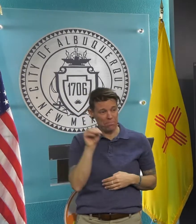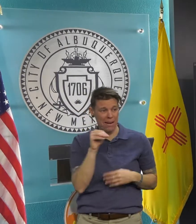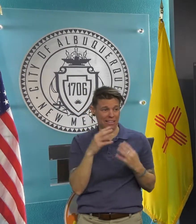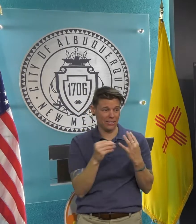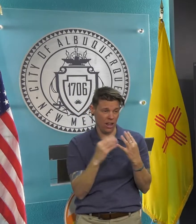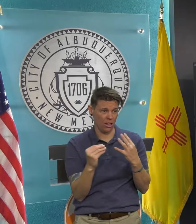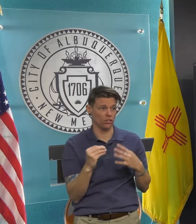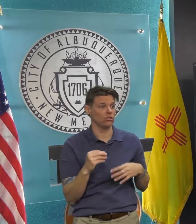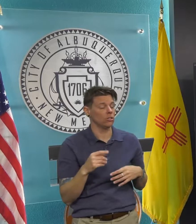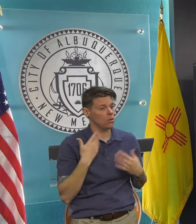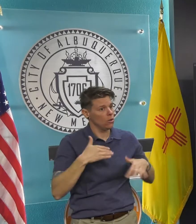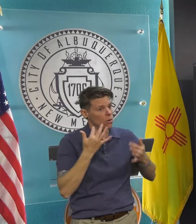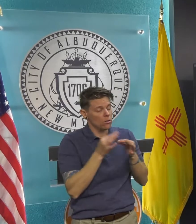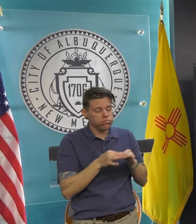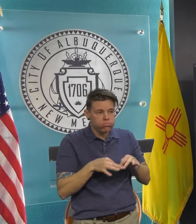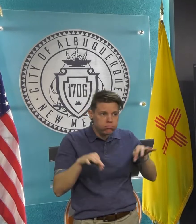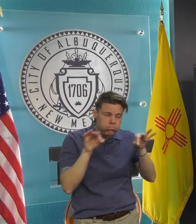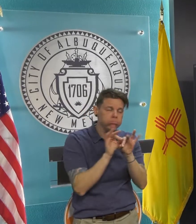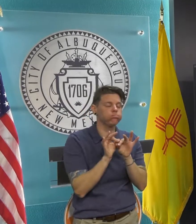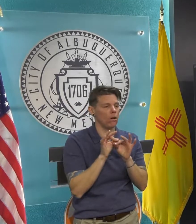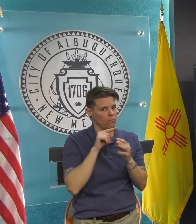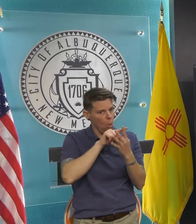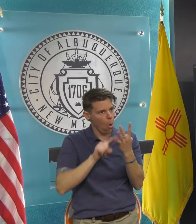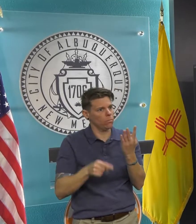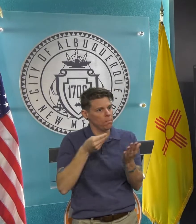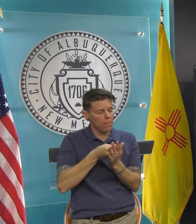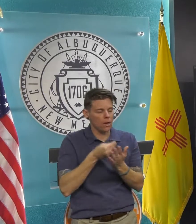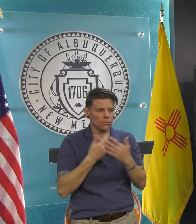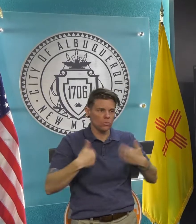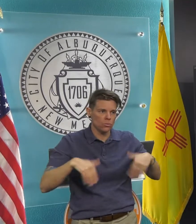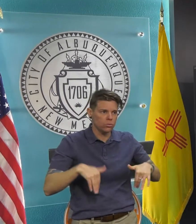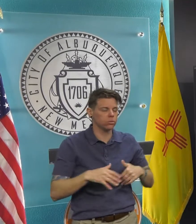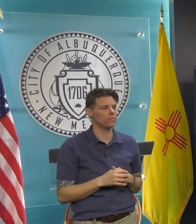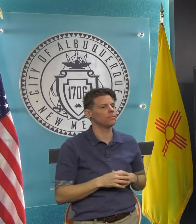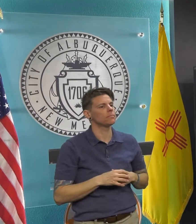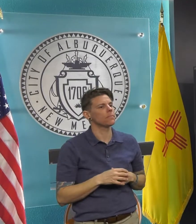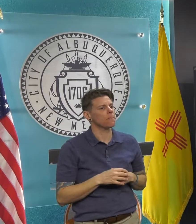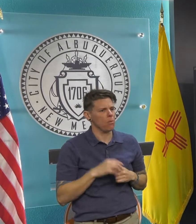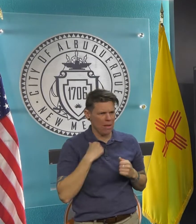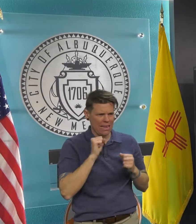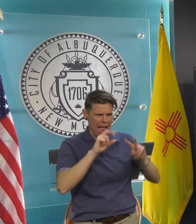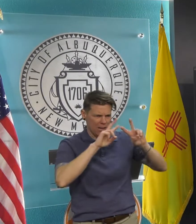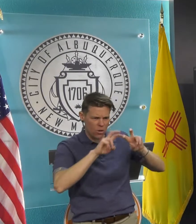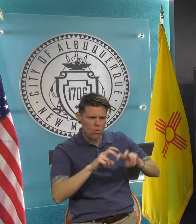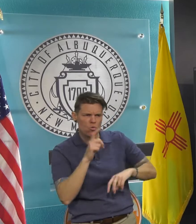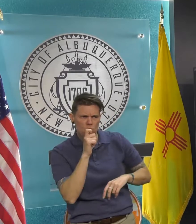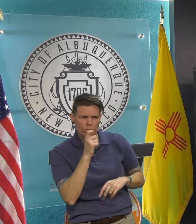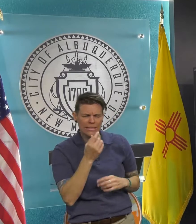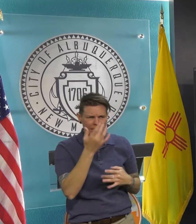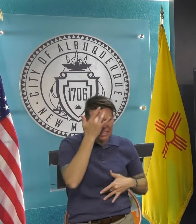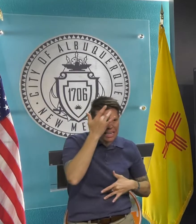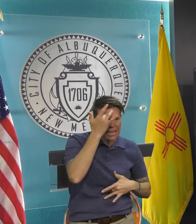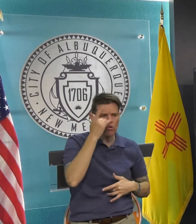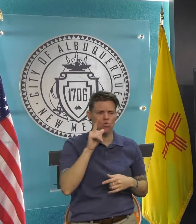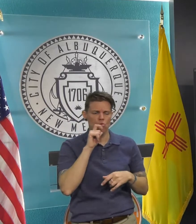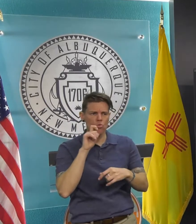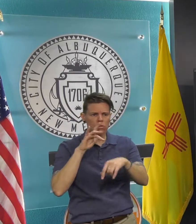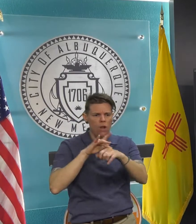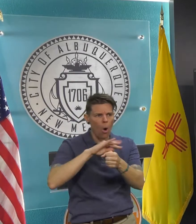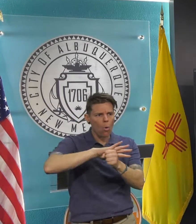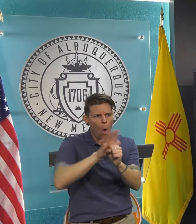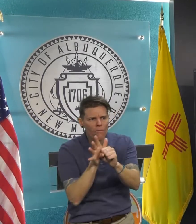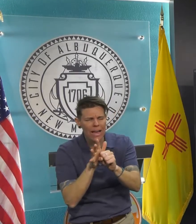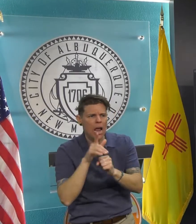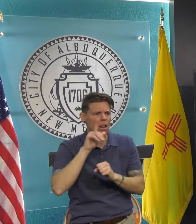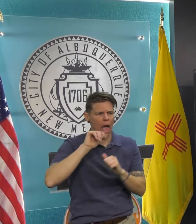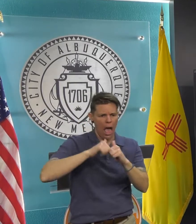stimulus piece, to make sure that we can see who is sick with the virus and where they got